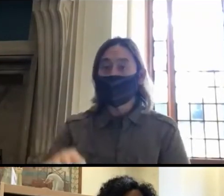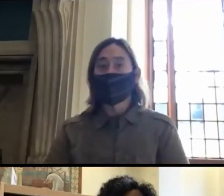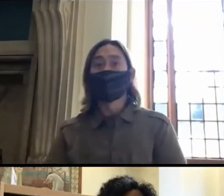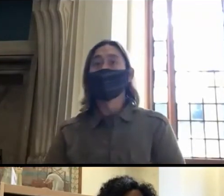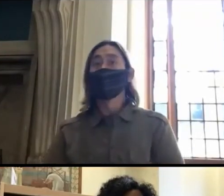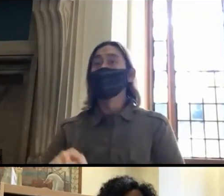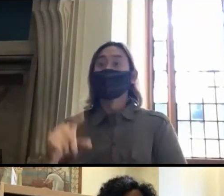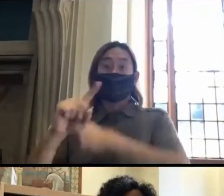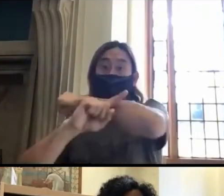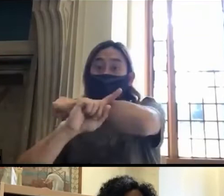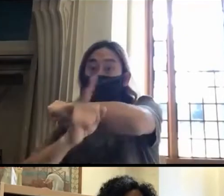trash.